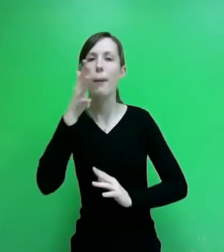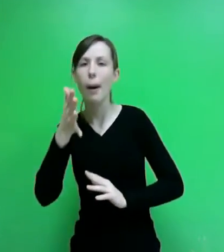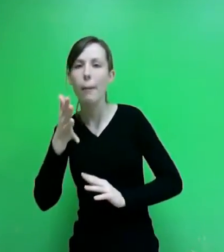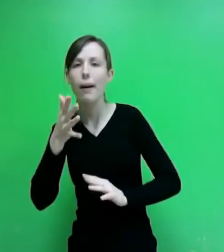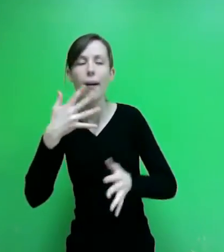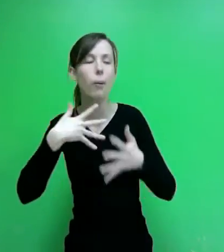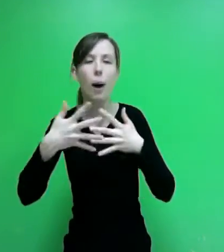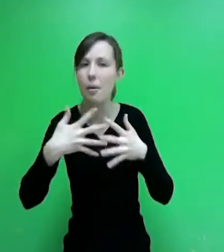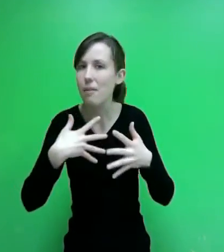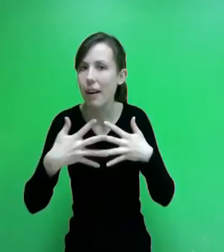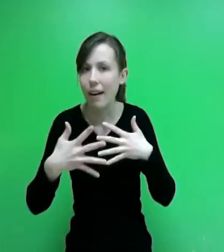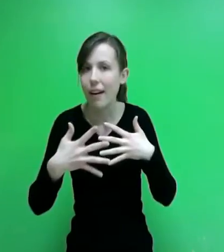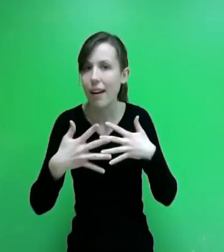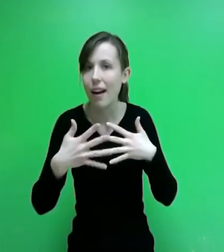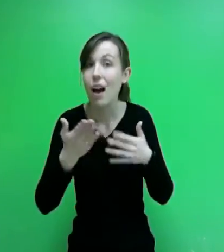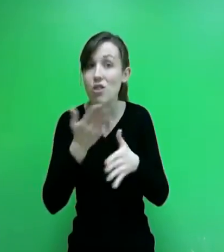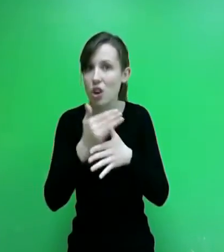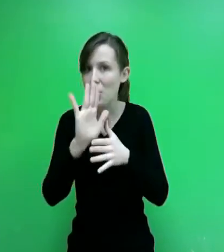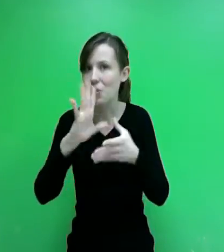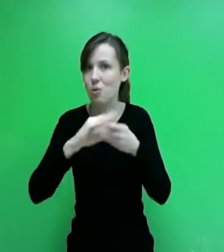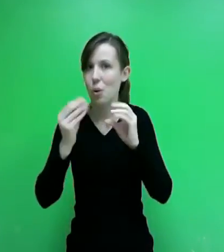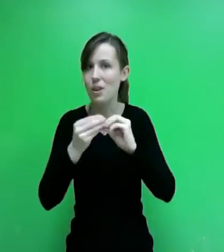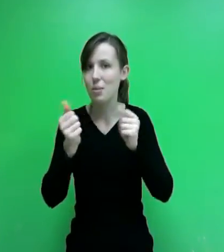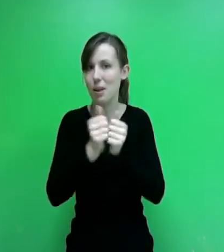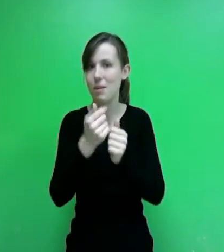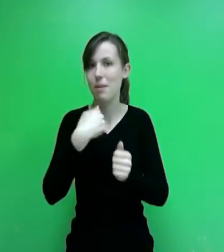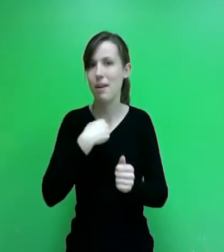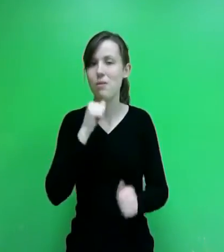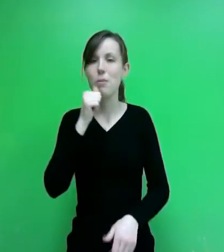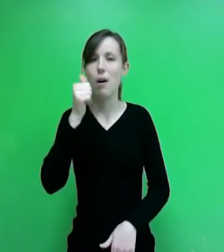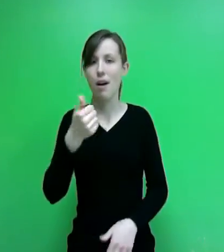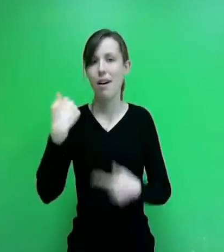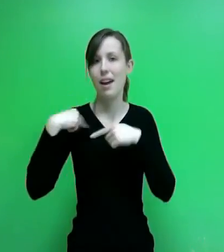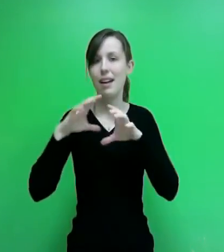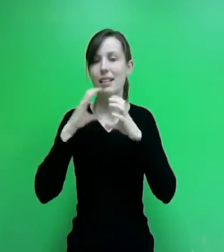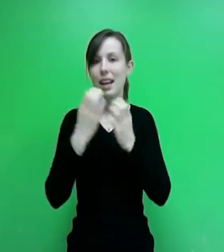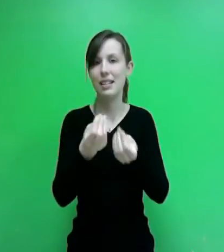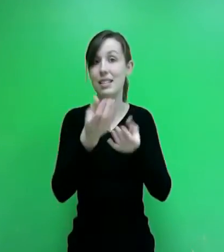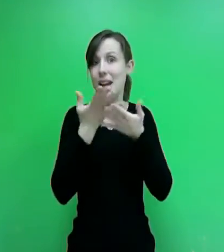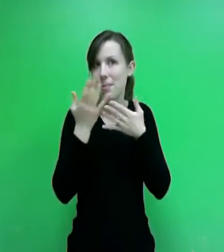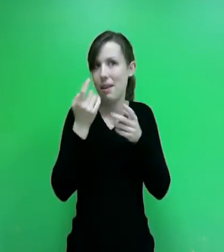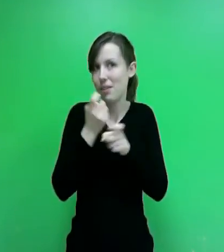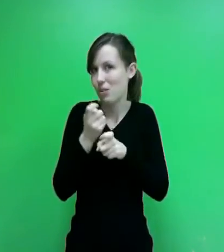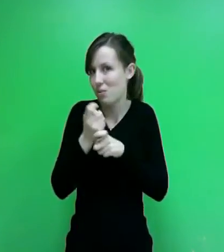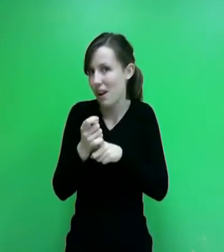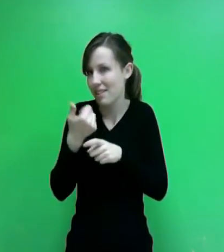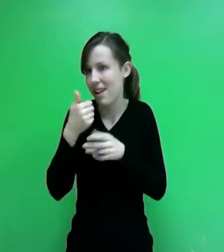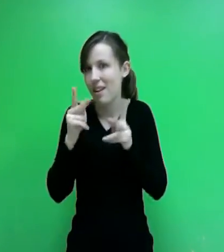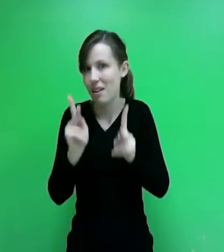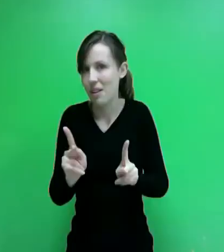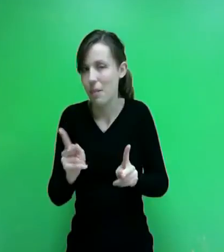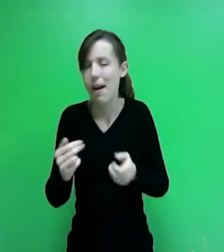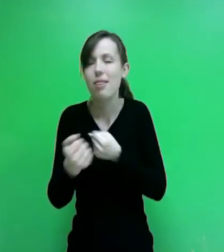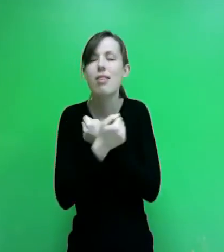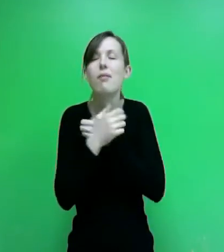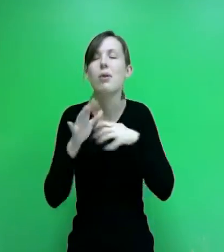whomever, share your stories with me tomorrow in class, tell me if you tricked any of them. I love doing this. I've had moms call me, Mr.